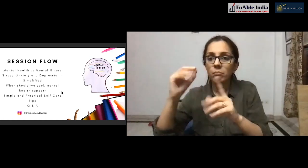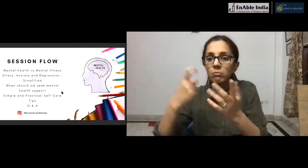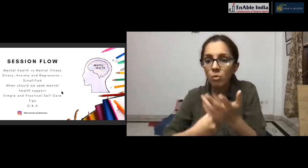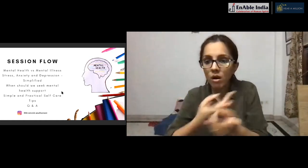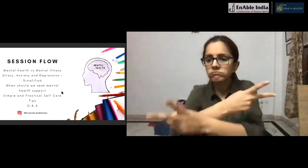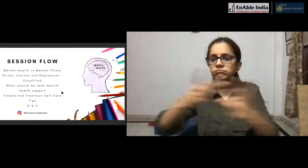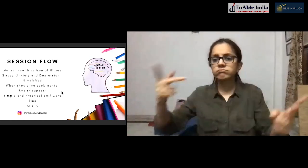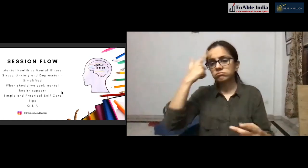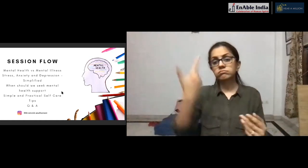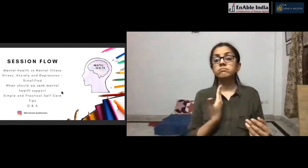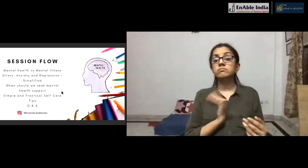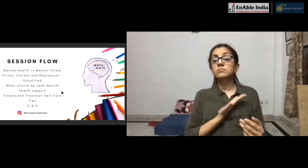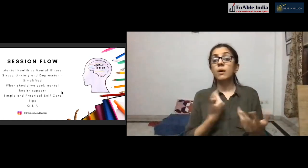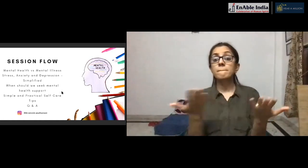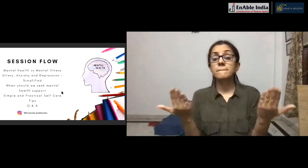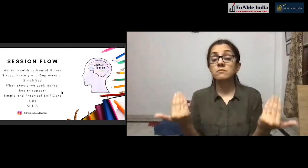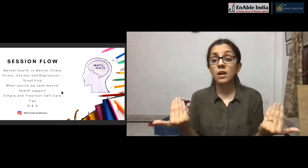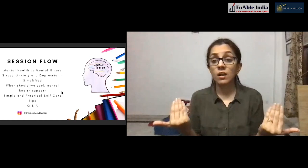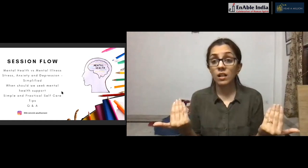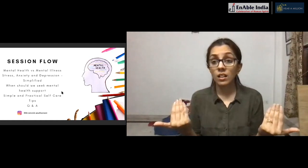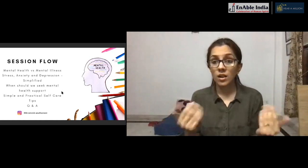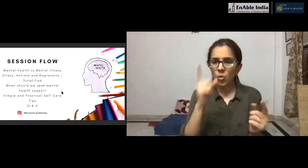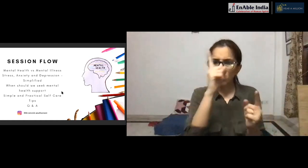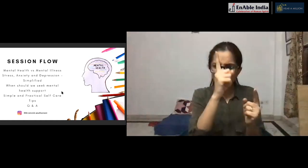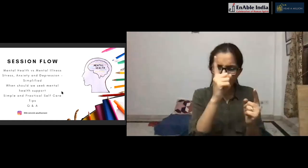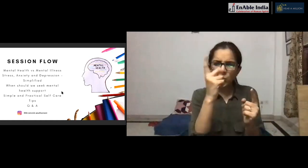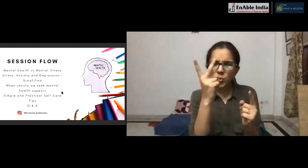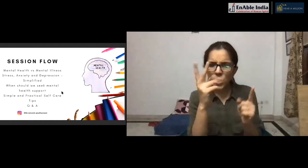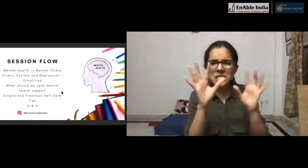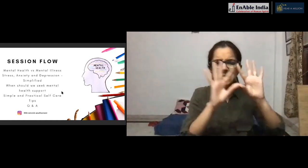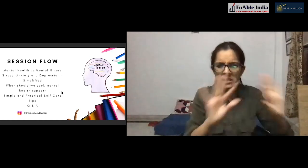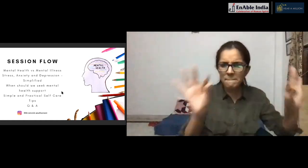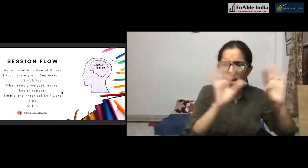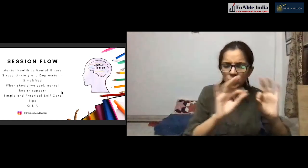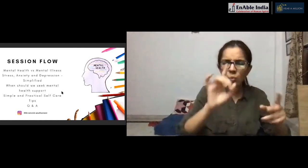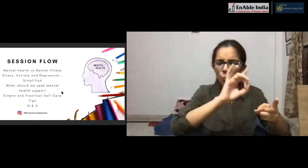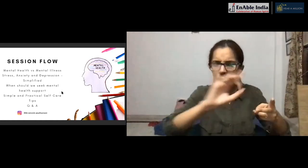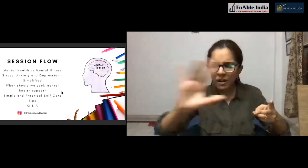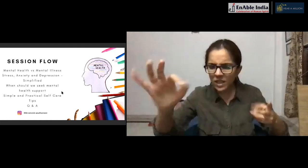So when you have a one or two symptoms for a week or